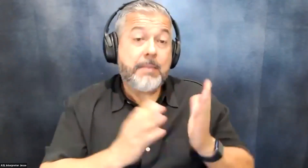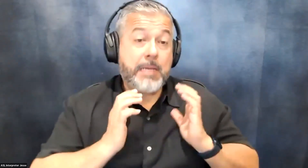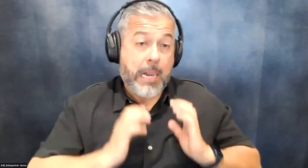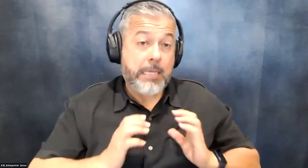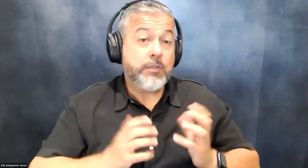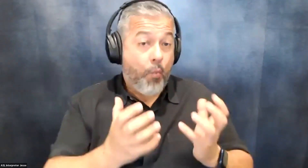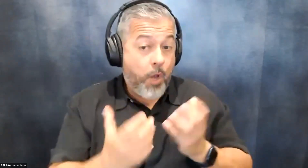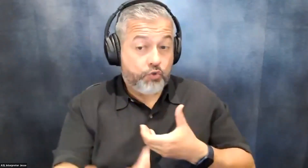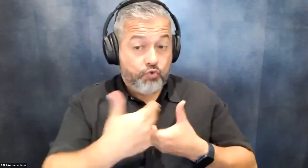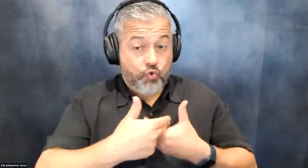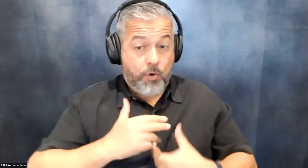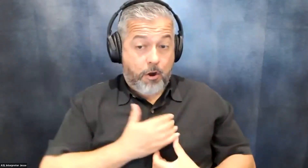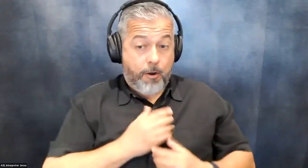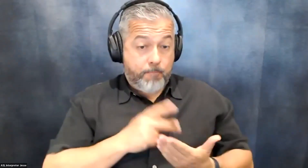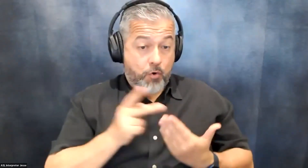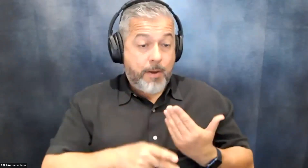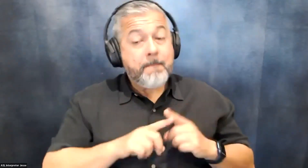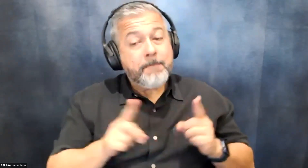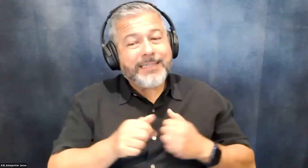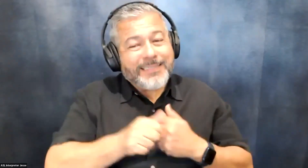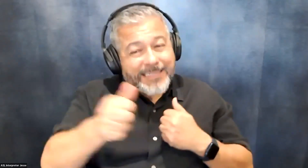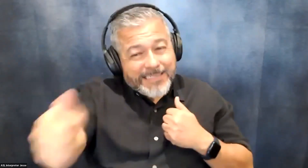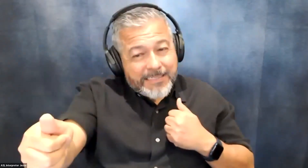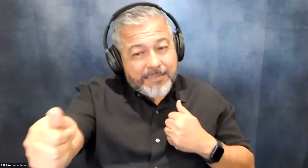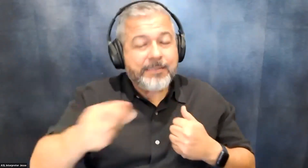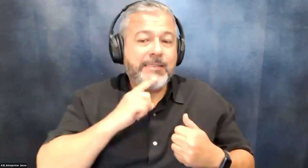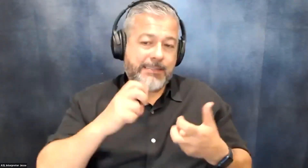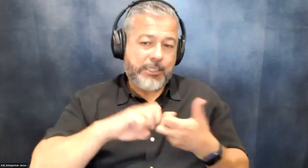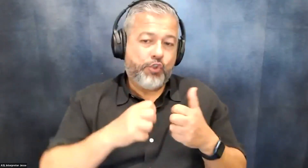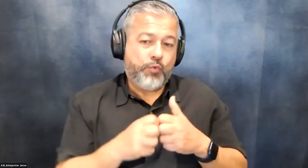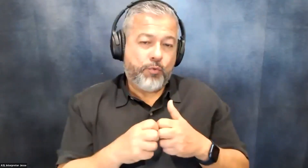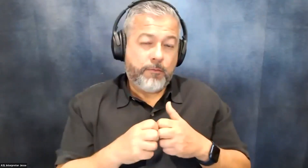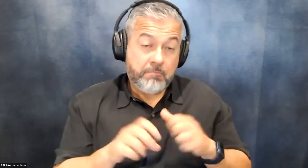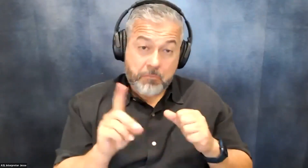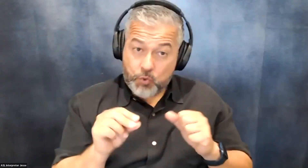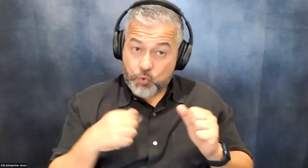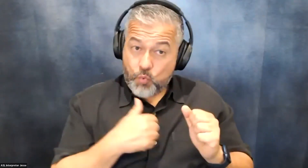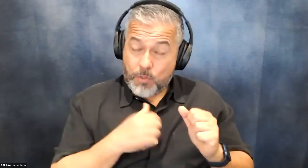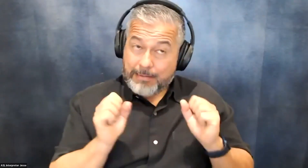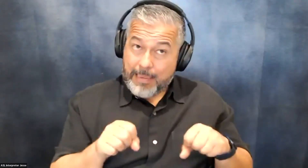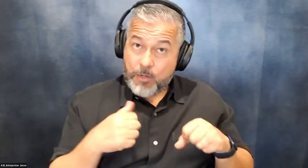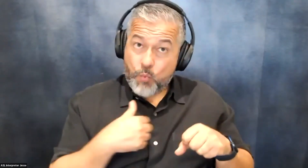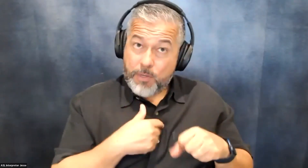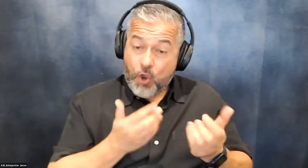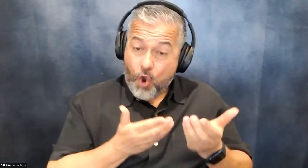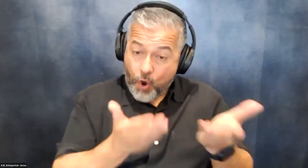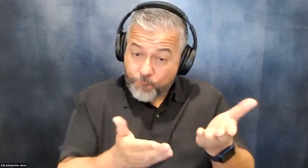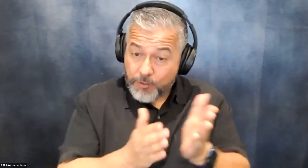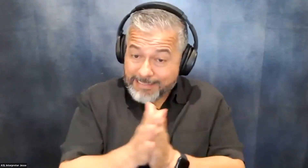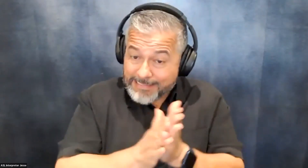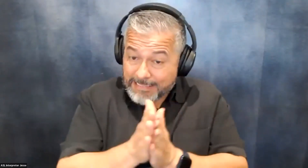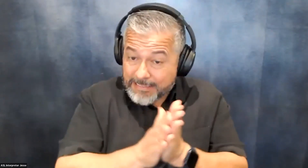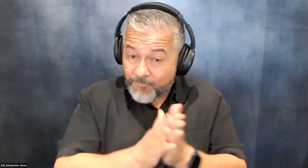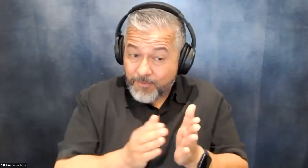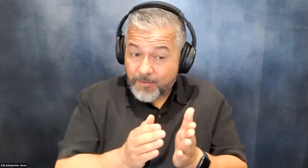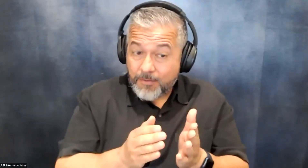attend our program, but distance is an issue. Do we have, can we offer incentives? Well,